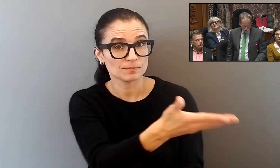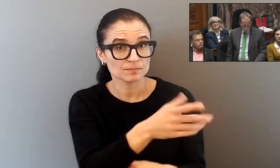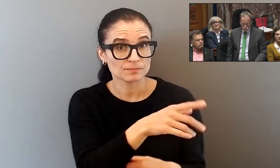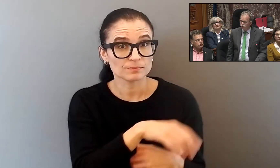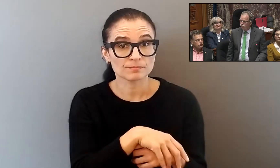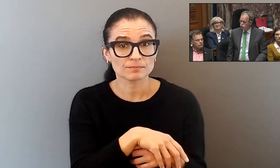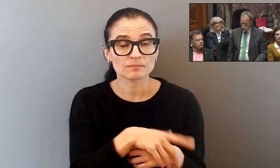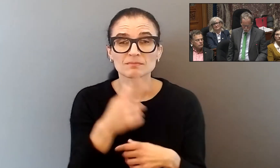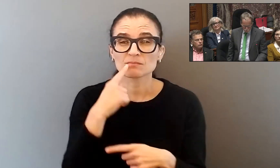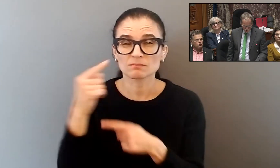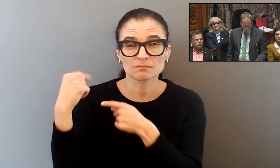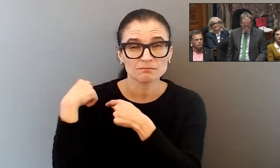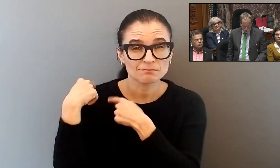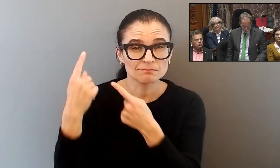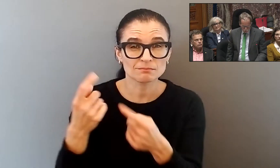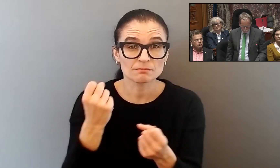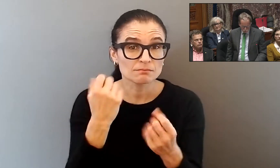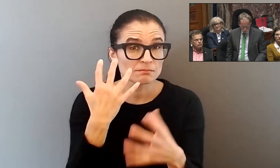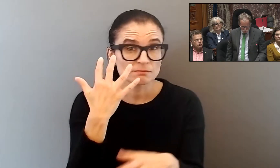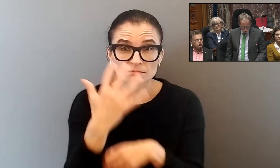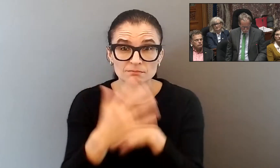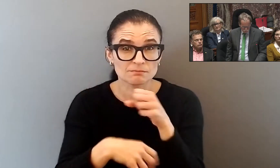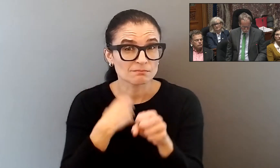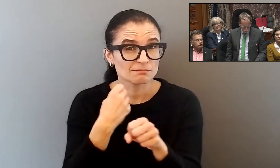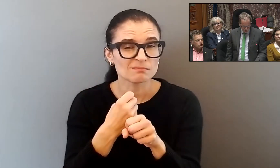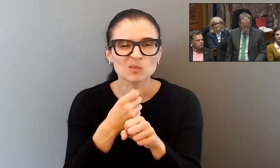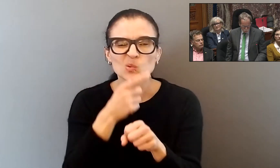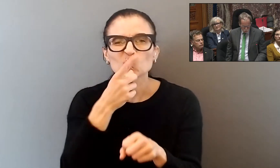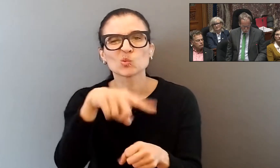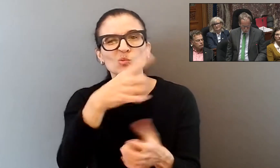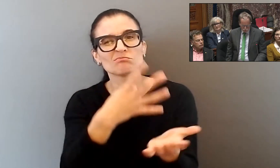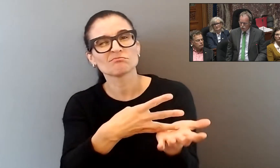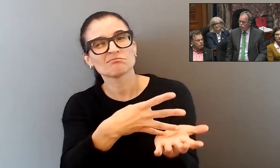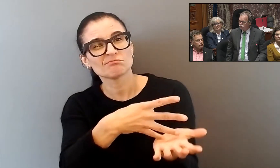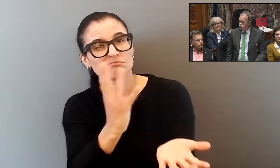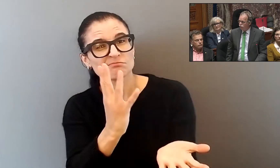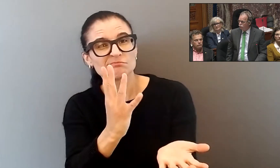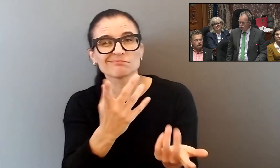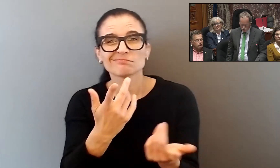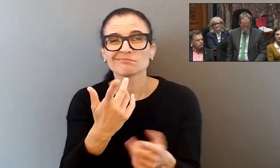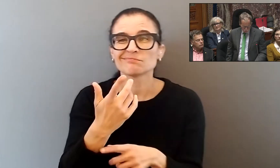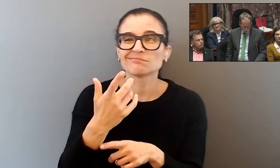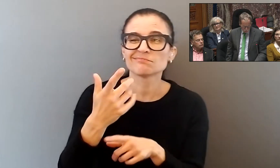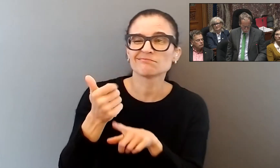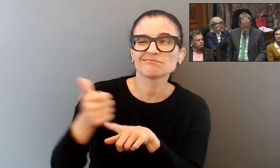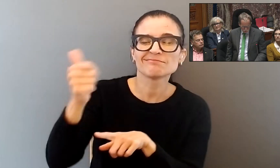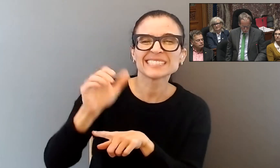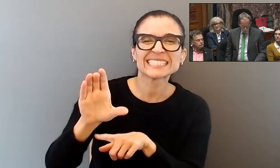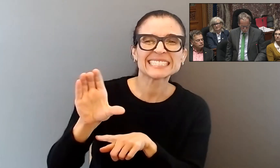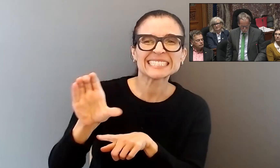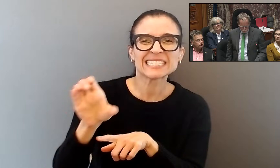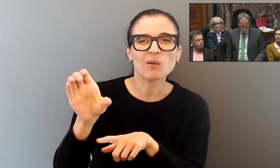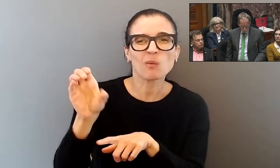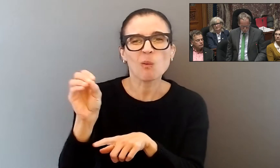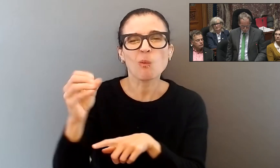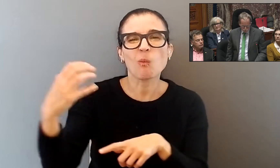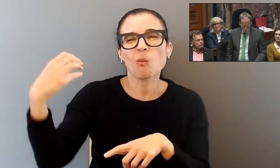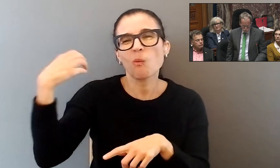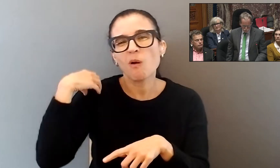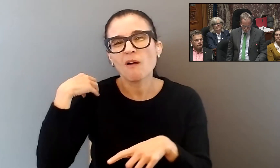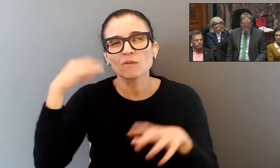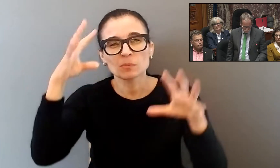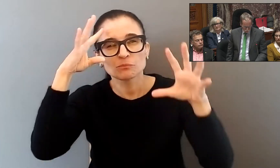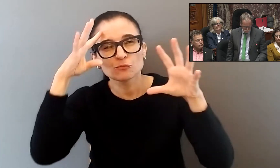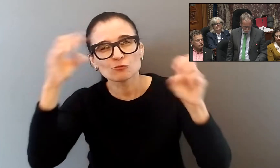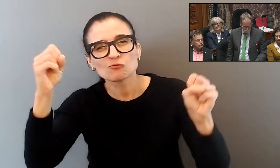officers, presidents, and corporate millionaires have been deferring their property taxes on the public dime. They've avoided paying